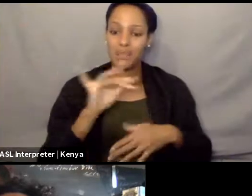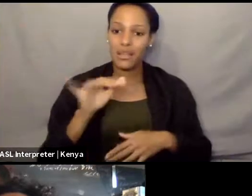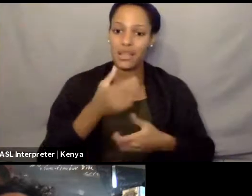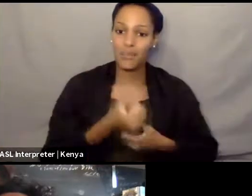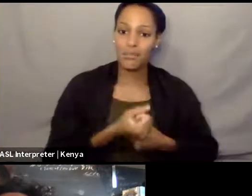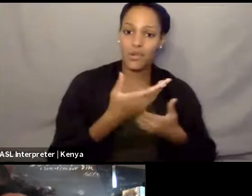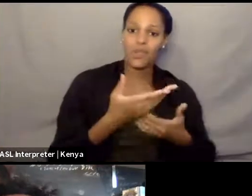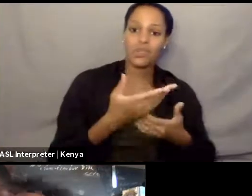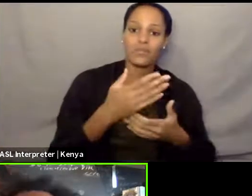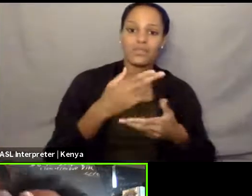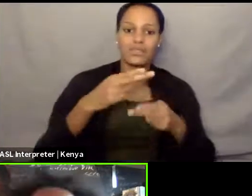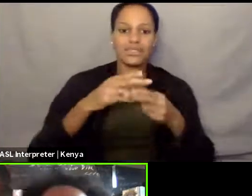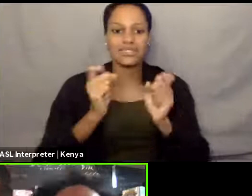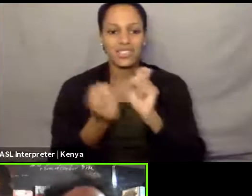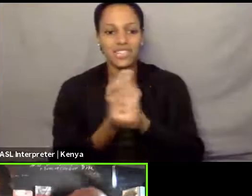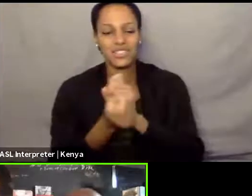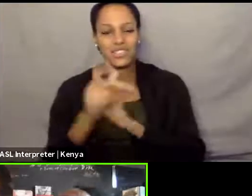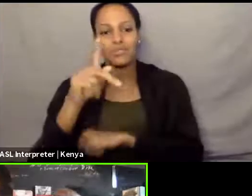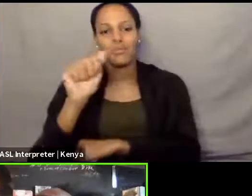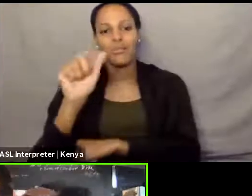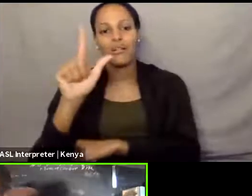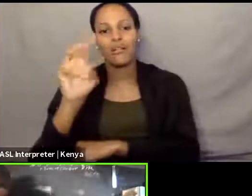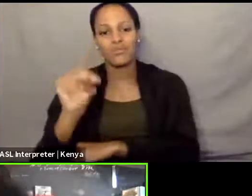as palms.